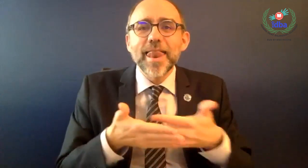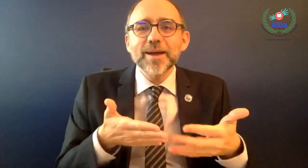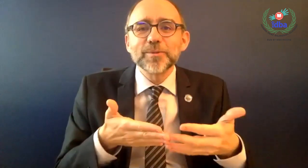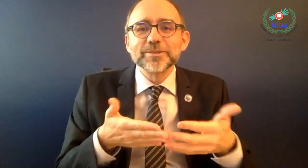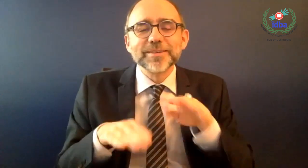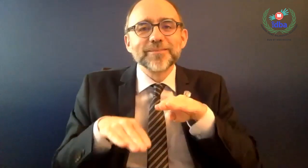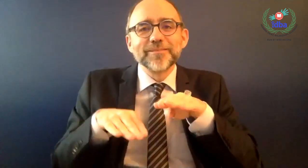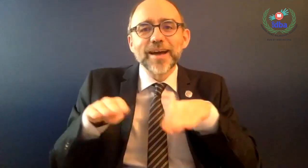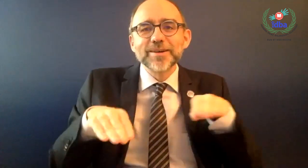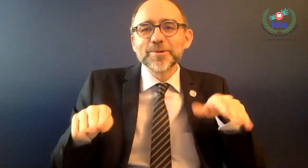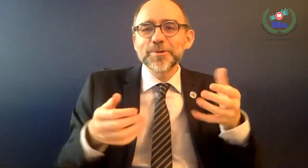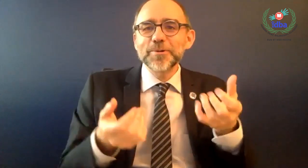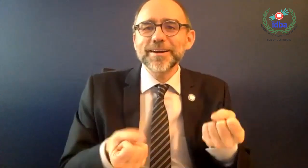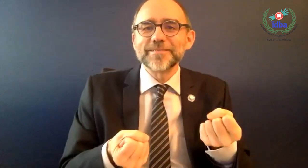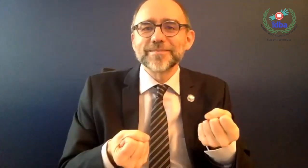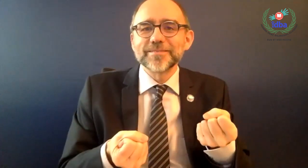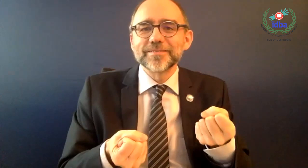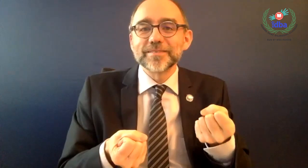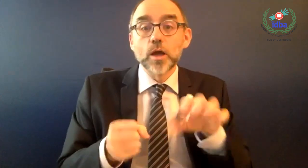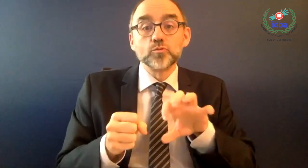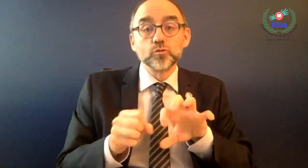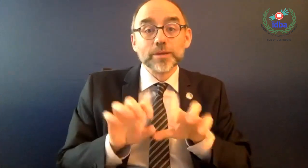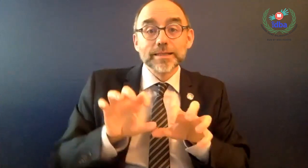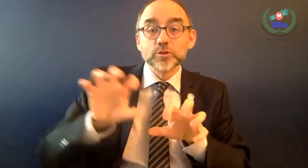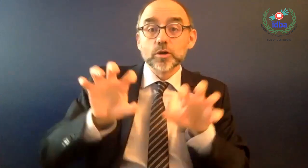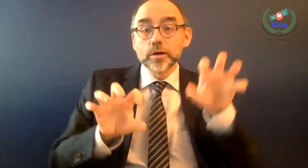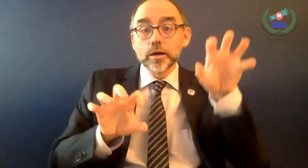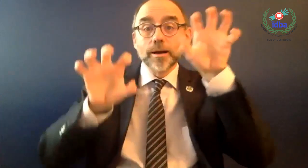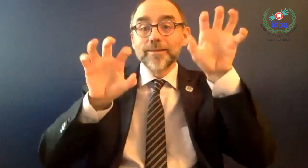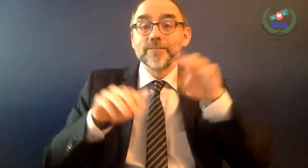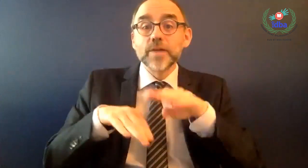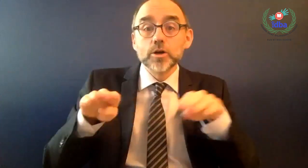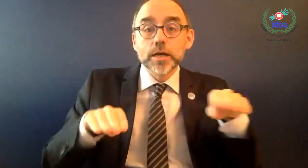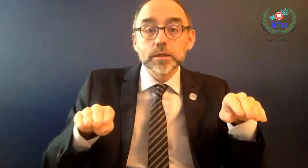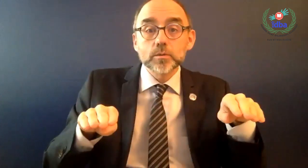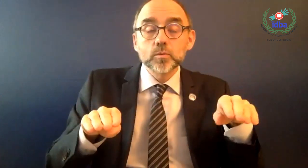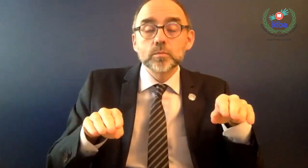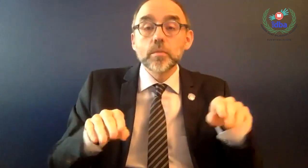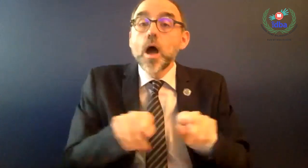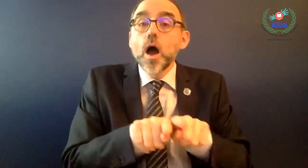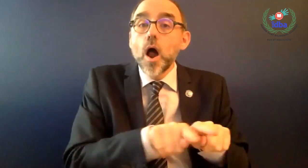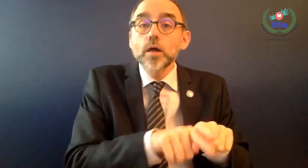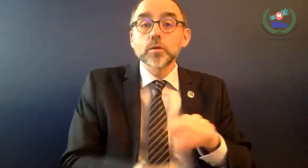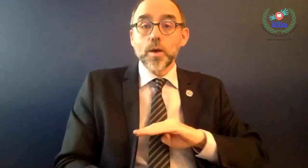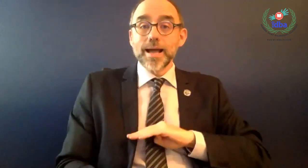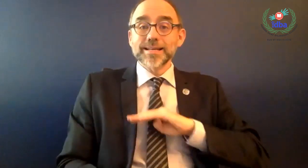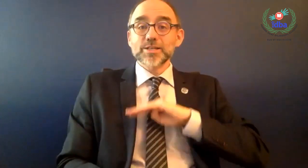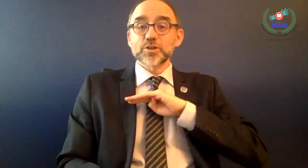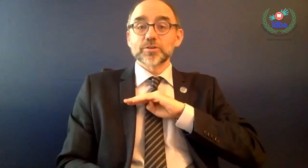sign language is the right language. And because it has variations, each country will have different variations, different